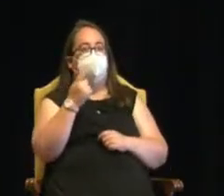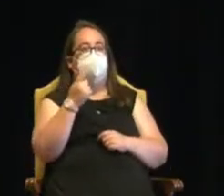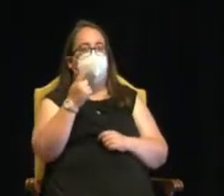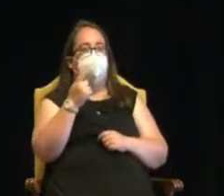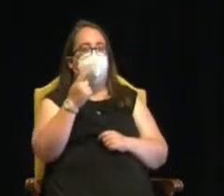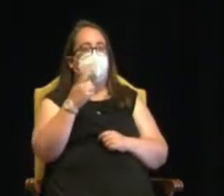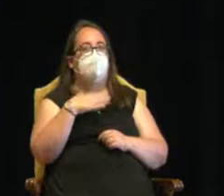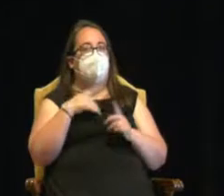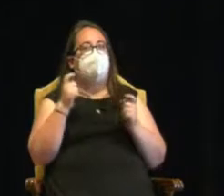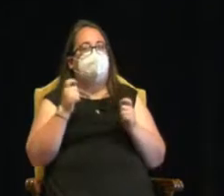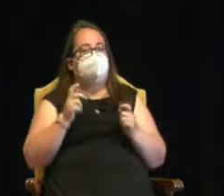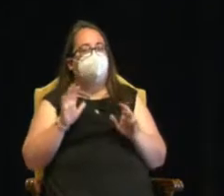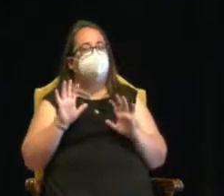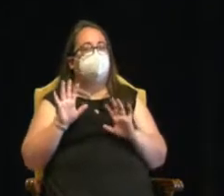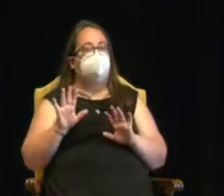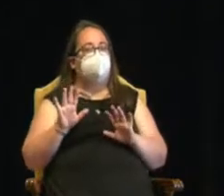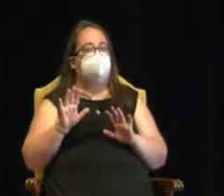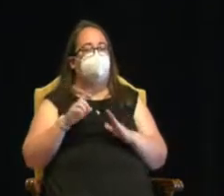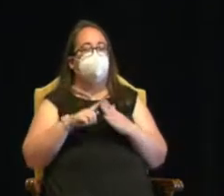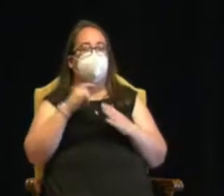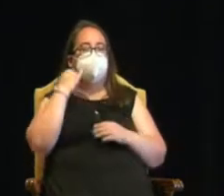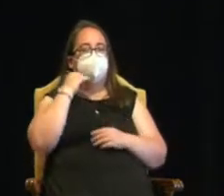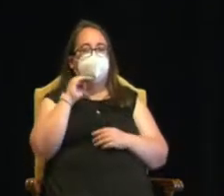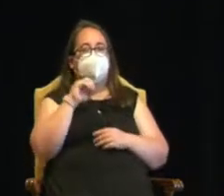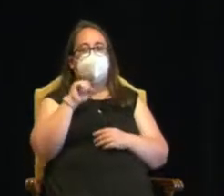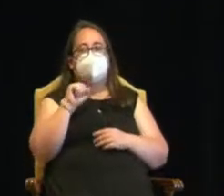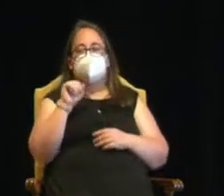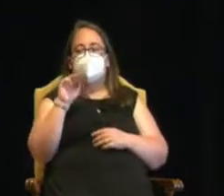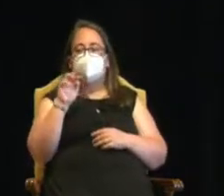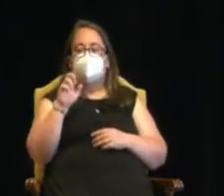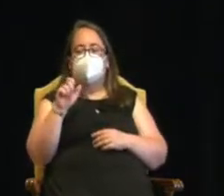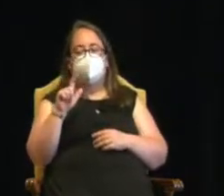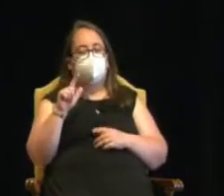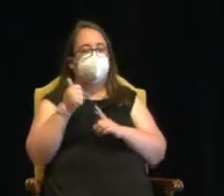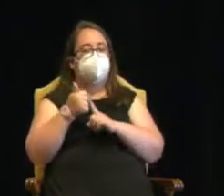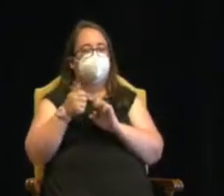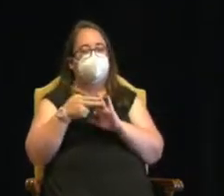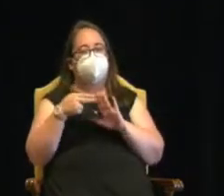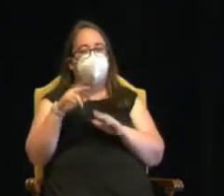befuddled editors, what if Miss Marple was a cougar?